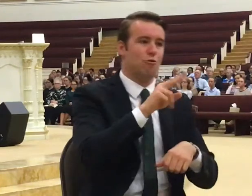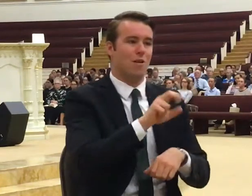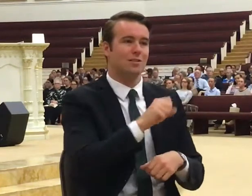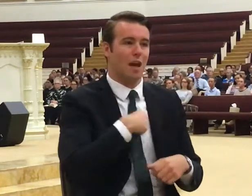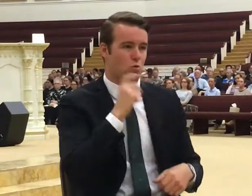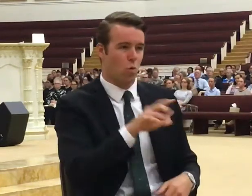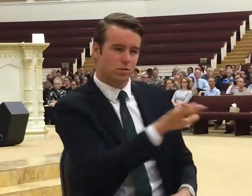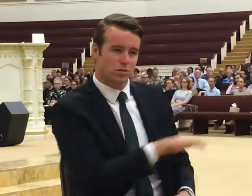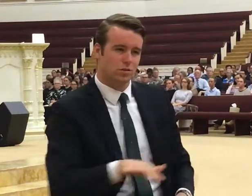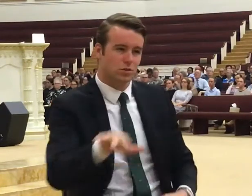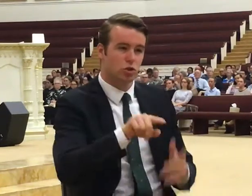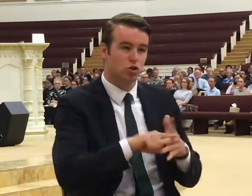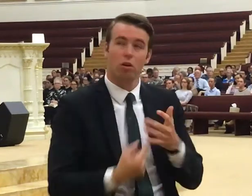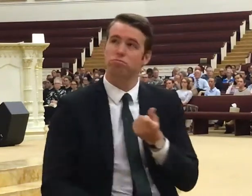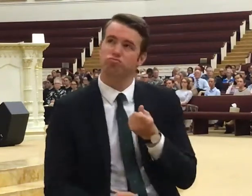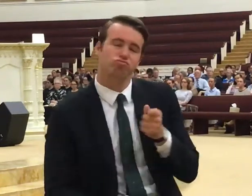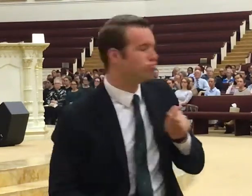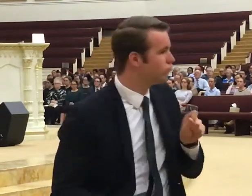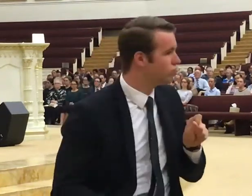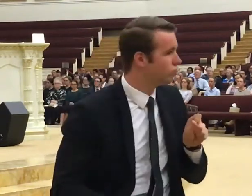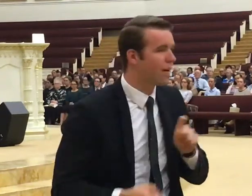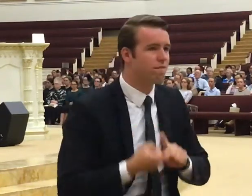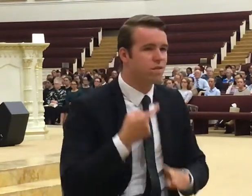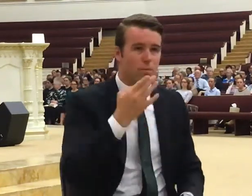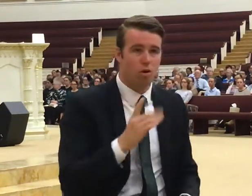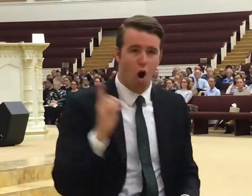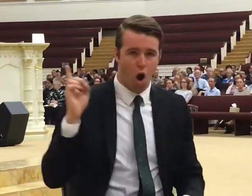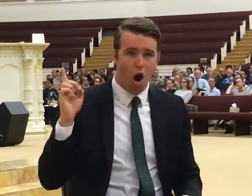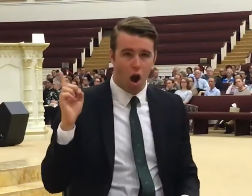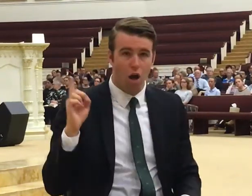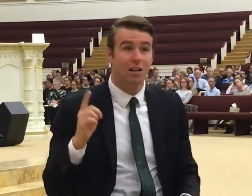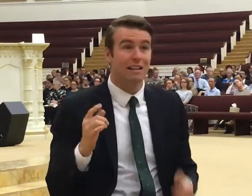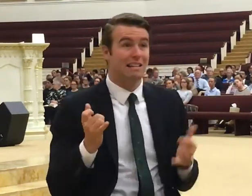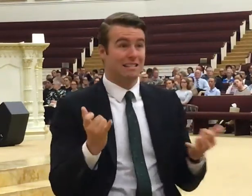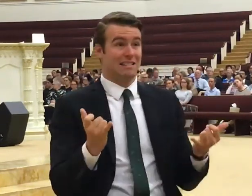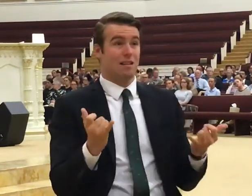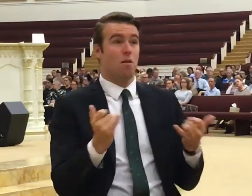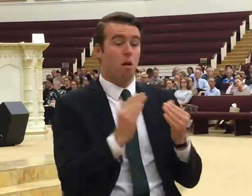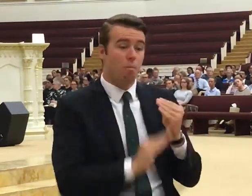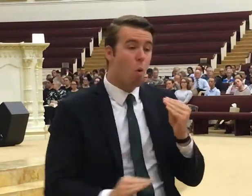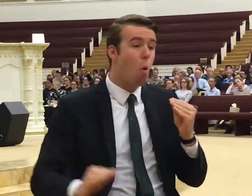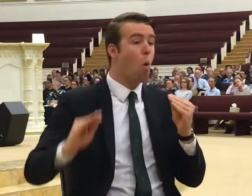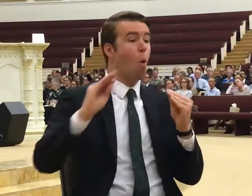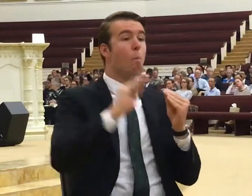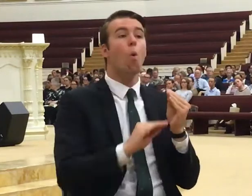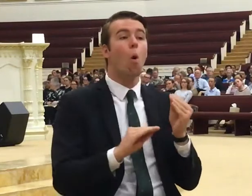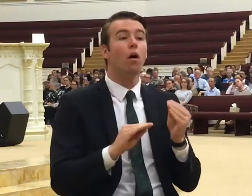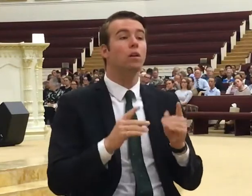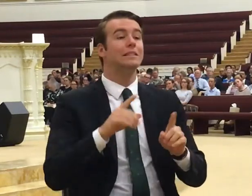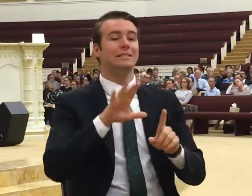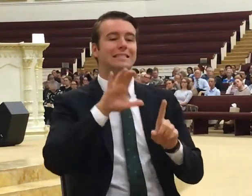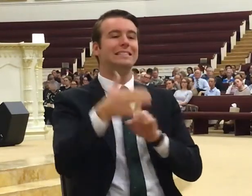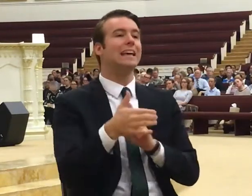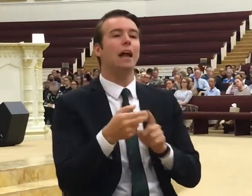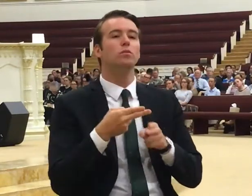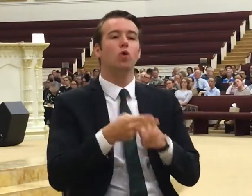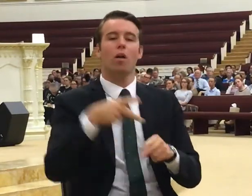God. And we are living in an ever-increasing pluralistic